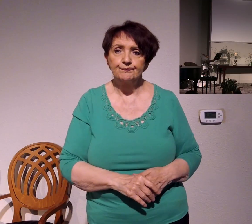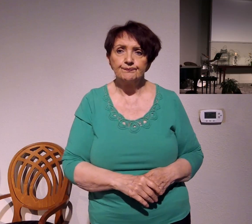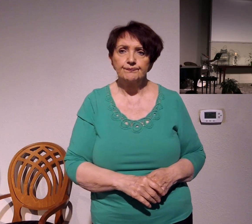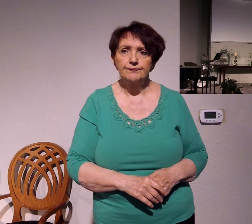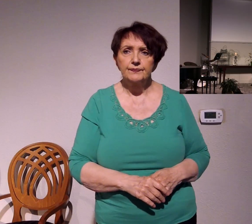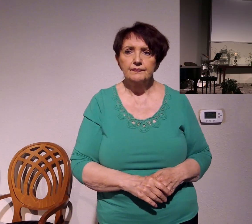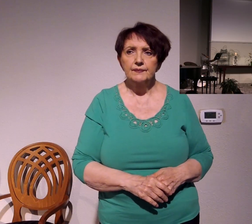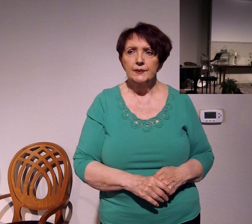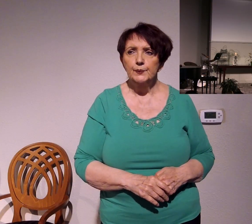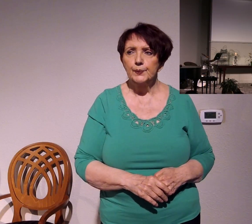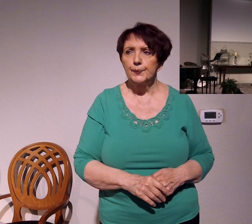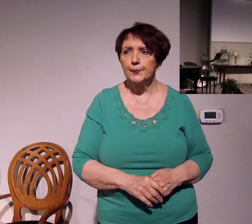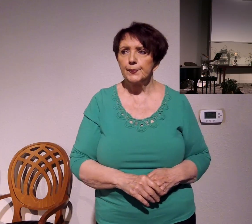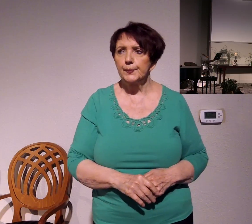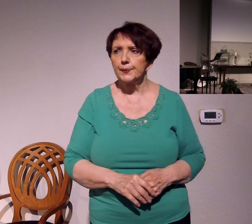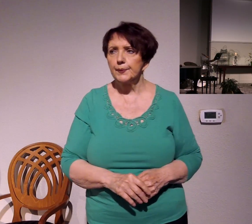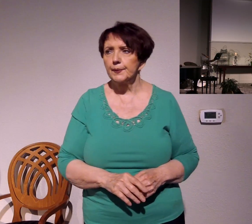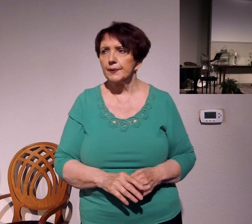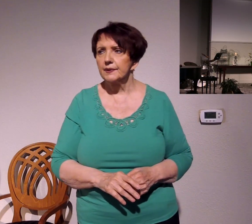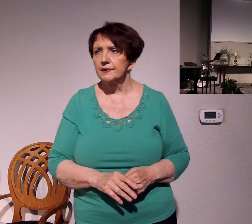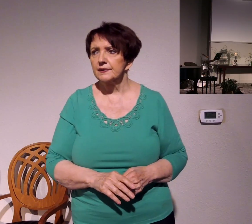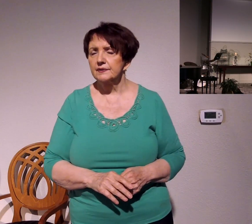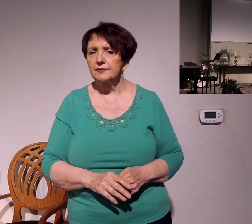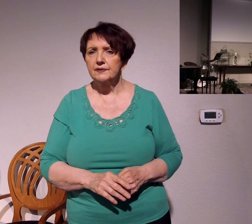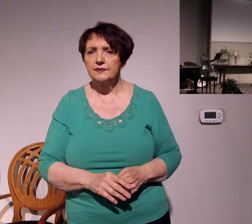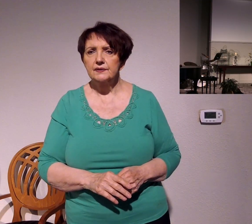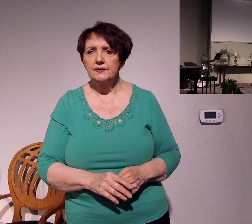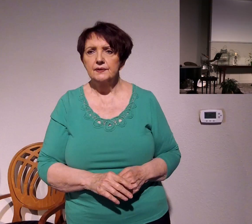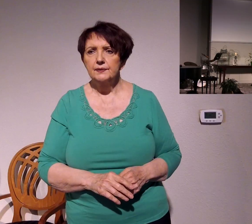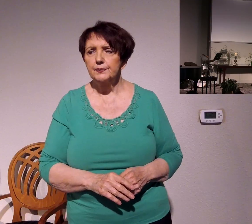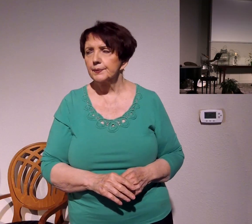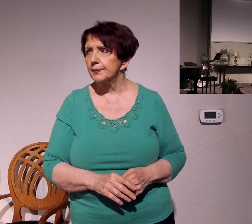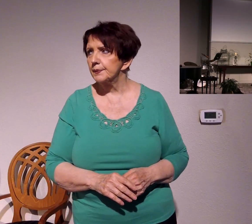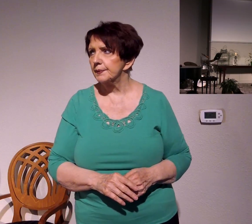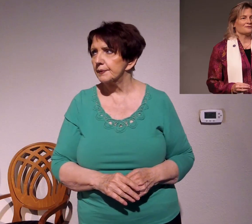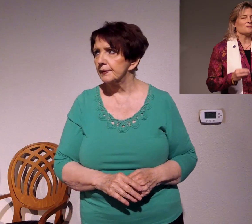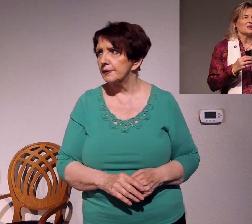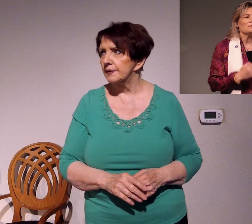Okay, so now let's move, shall we,